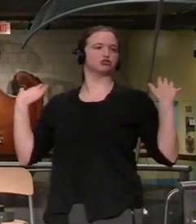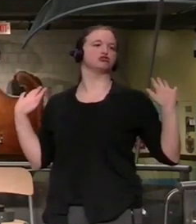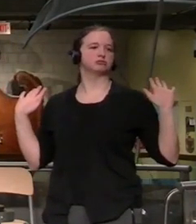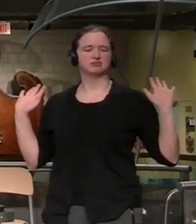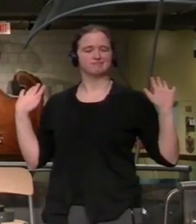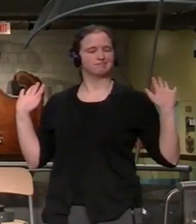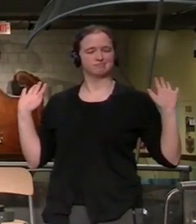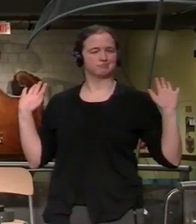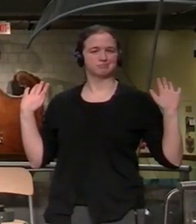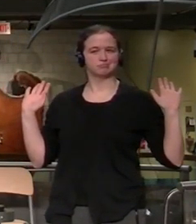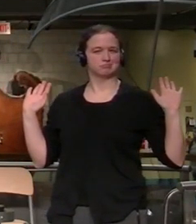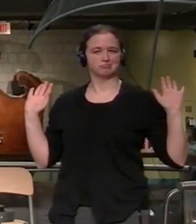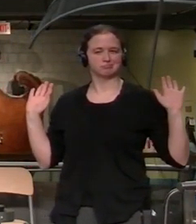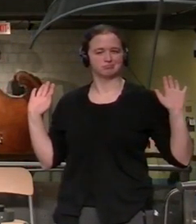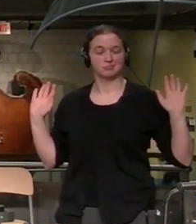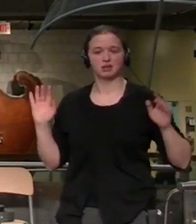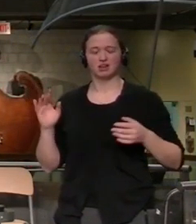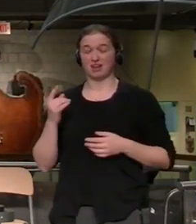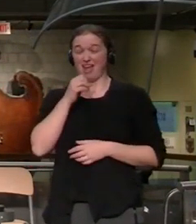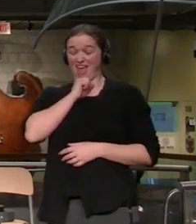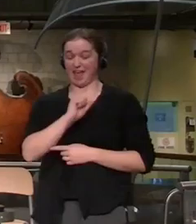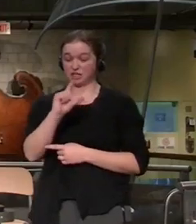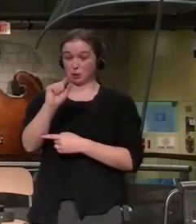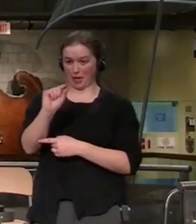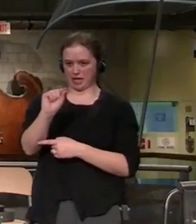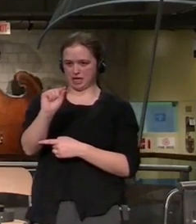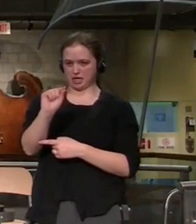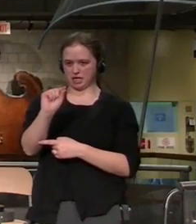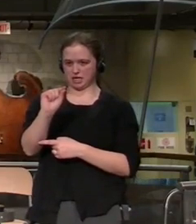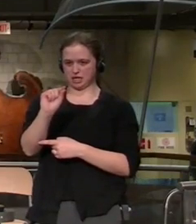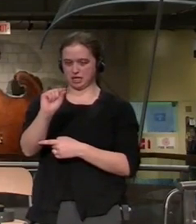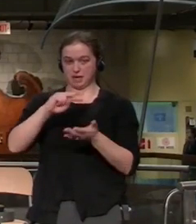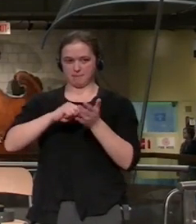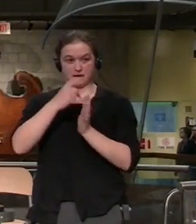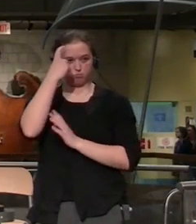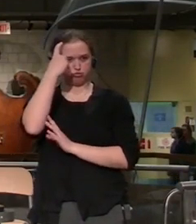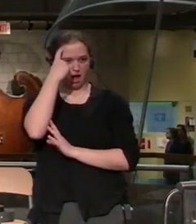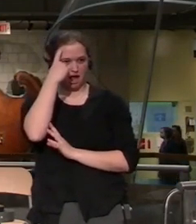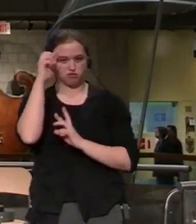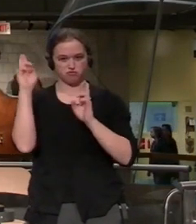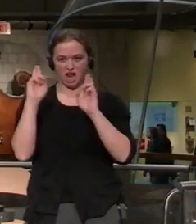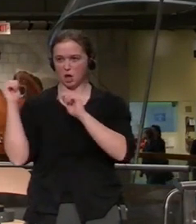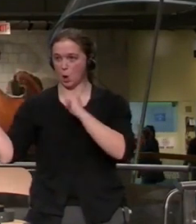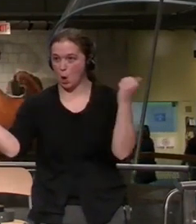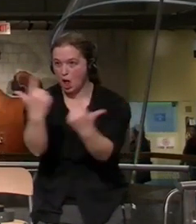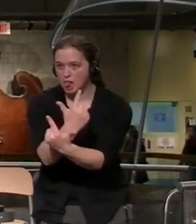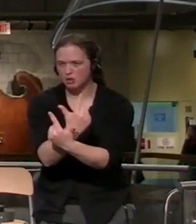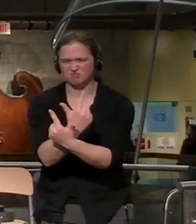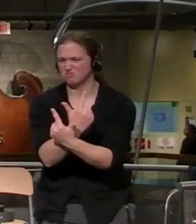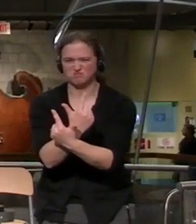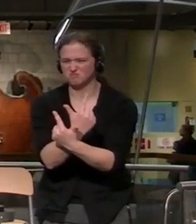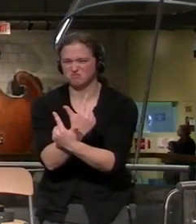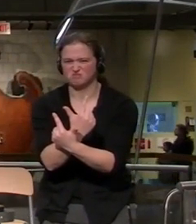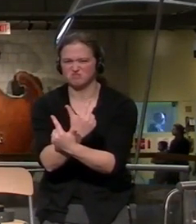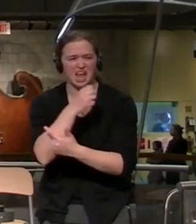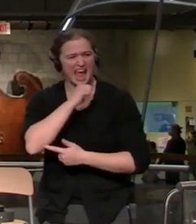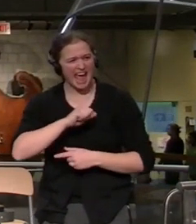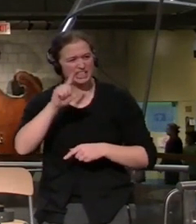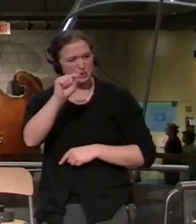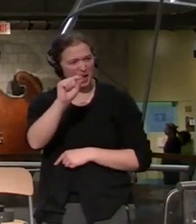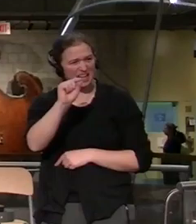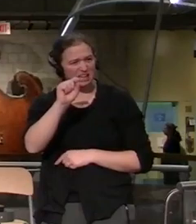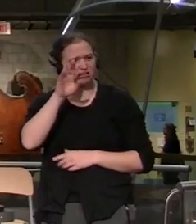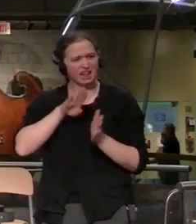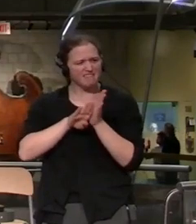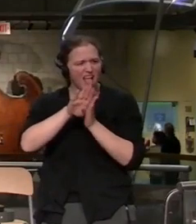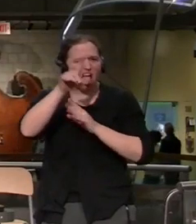20 is not 20 for all people. So we know that the brain is still doing really important work. But we could safely start to say that our brain has reached